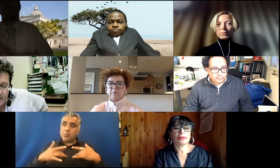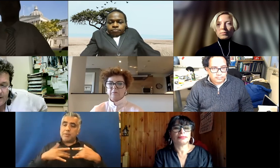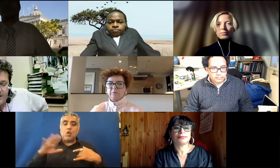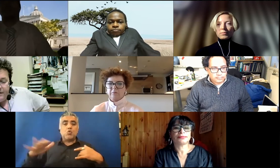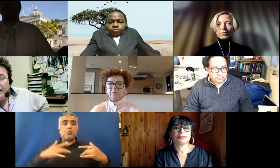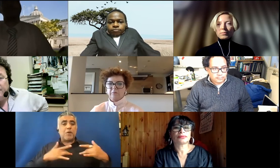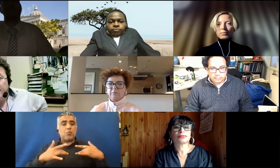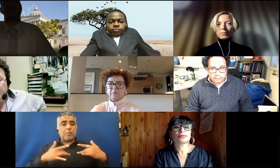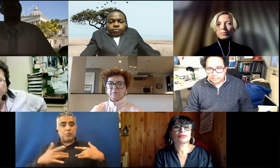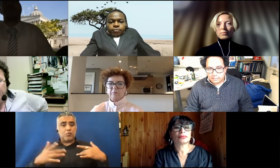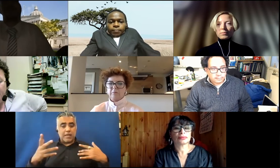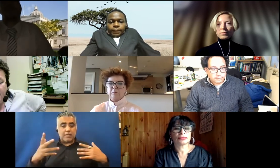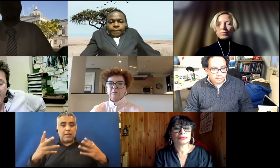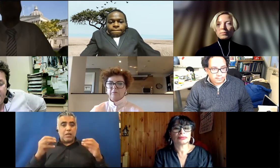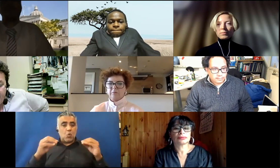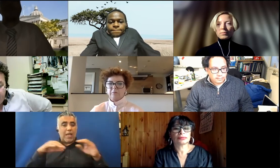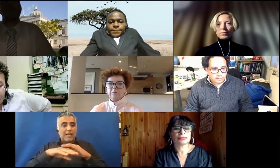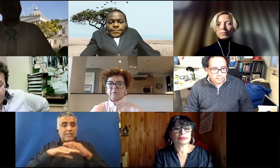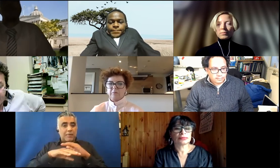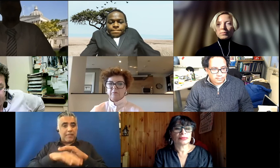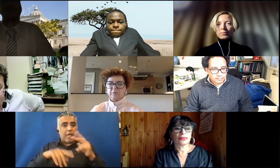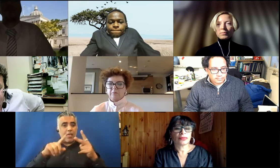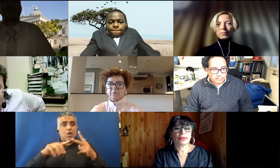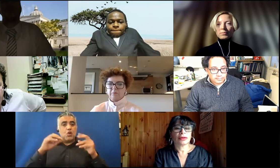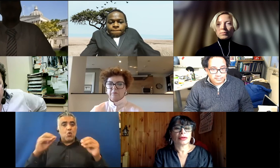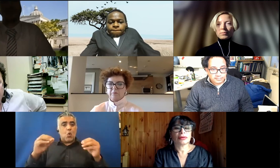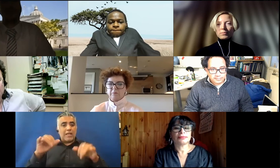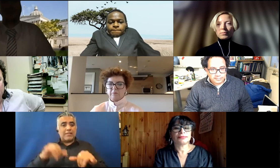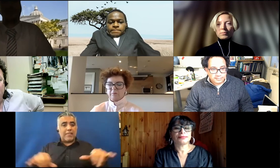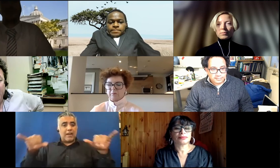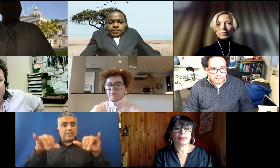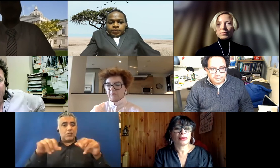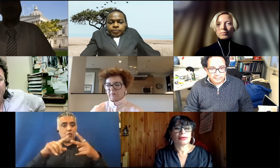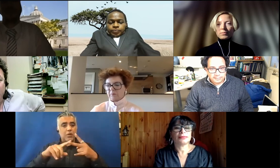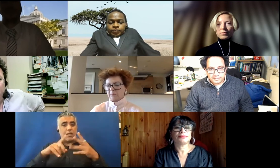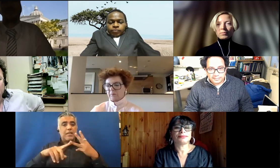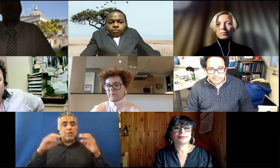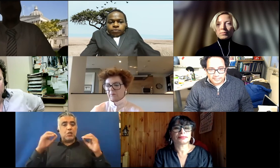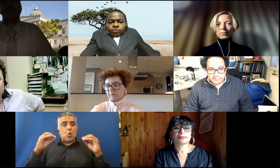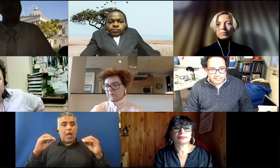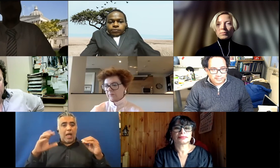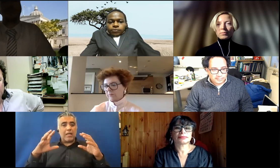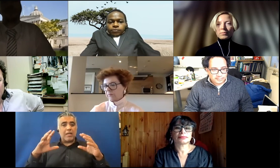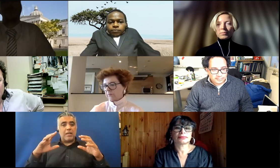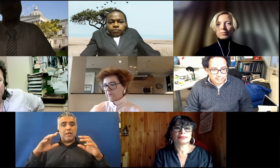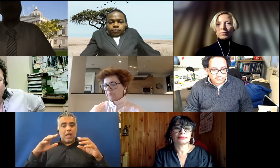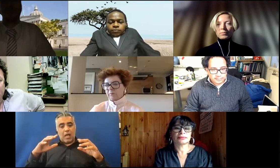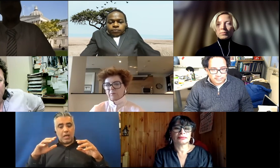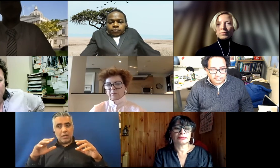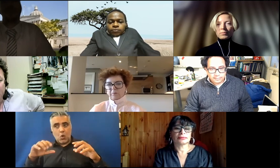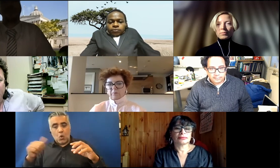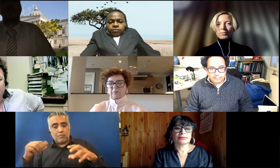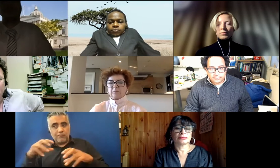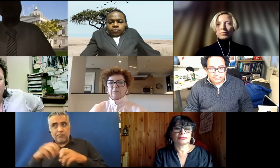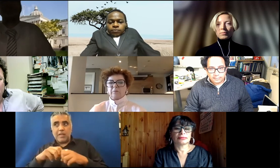concerns are the lack of accessibility, the lack of standardization, and the lack of interoperability. These